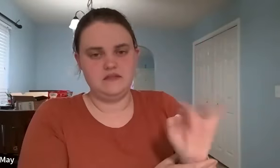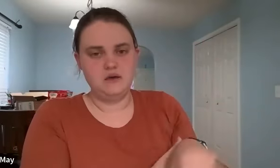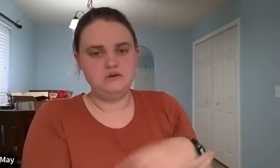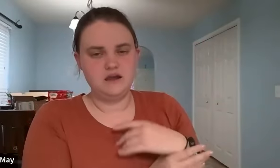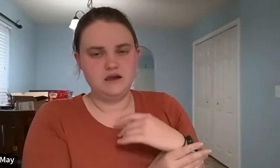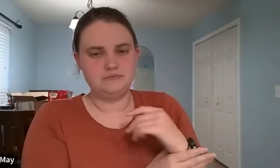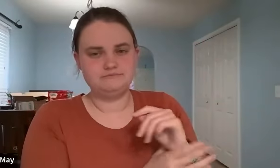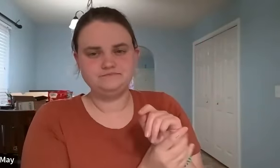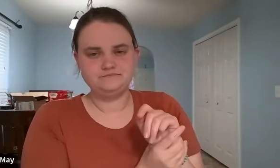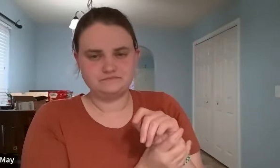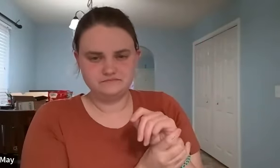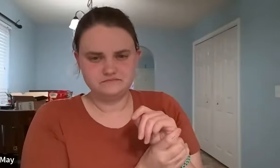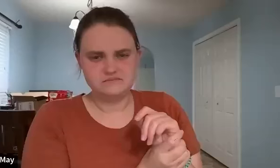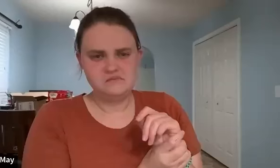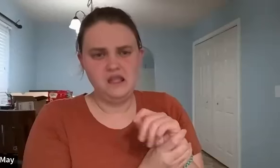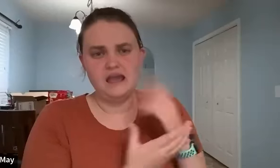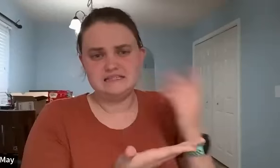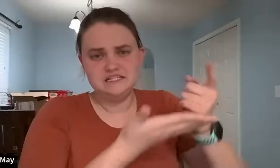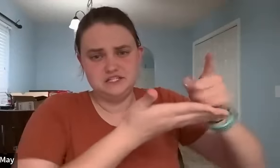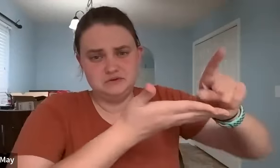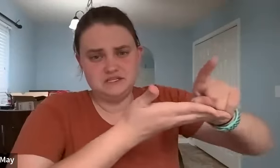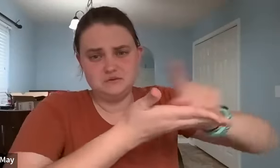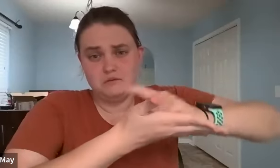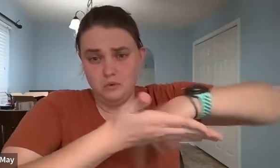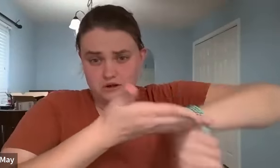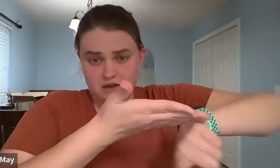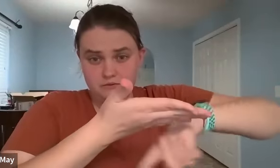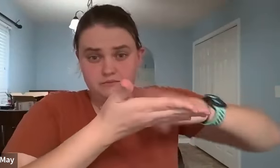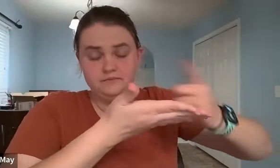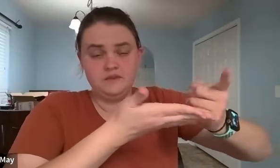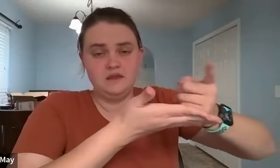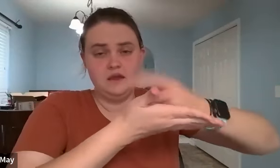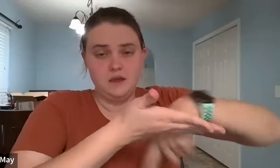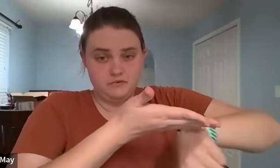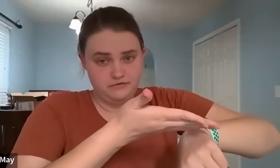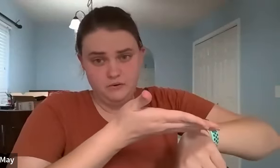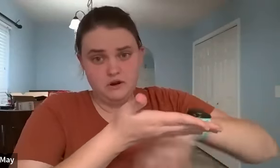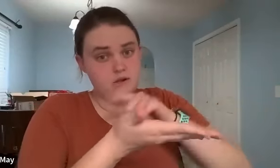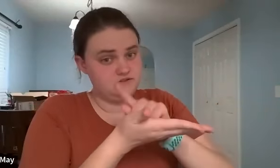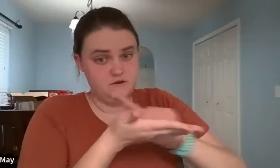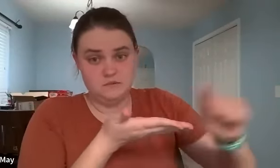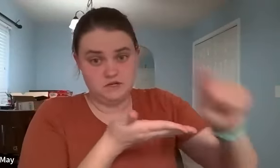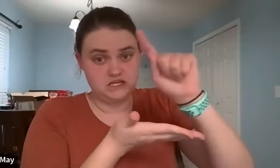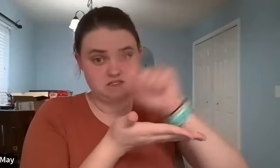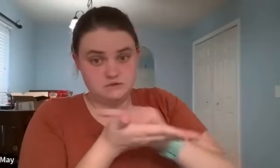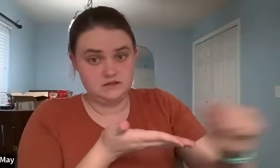That one, I tend to do this one more now. Before I was very much next week.